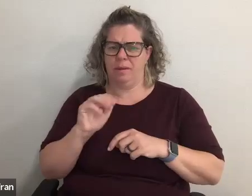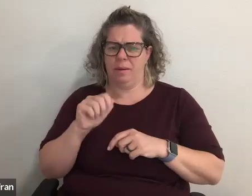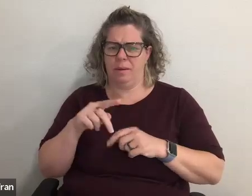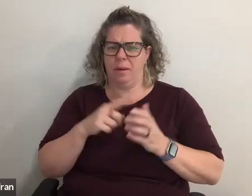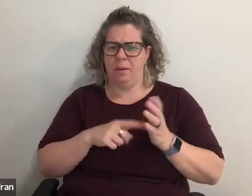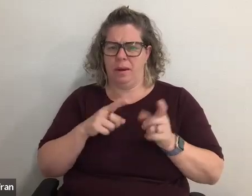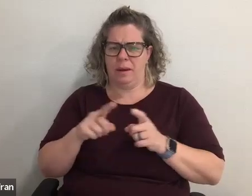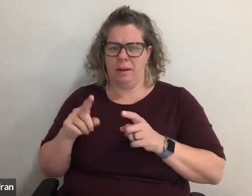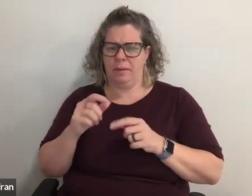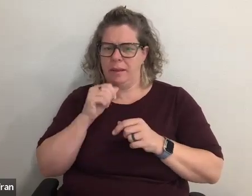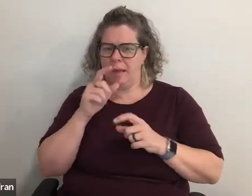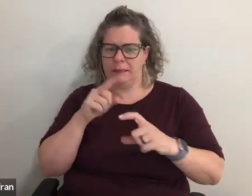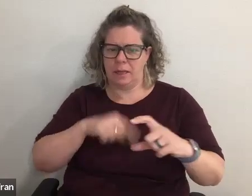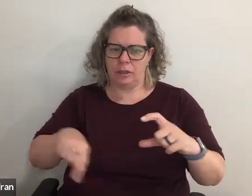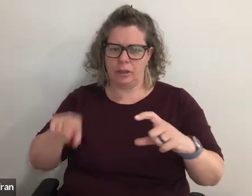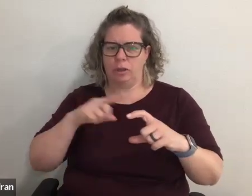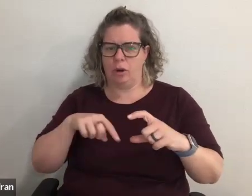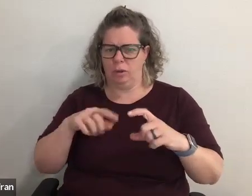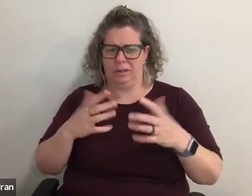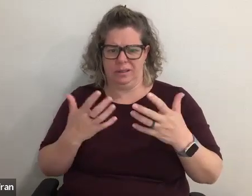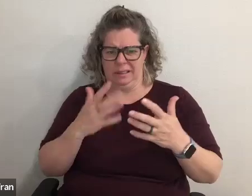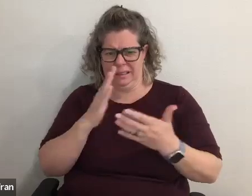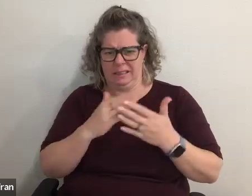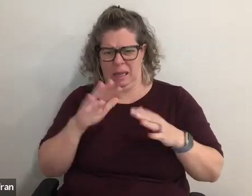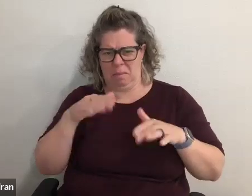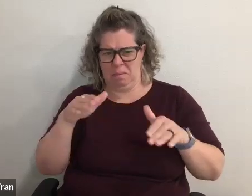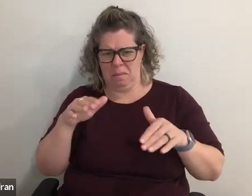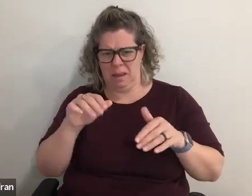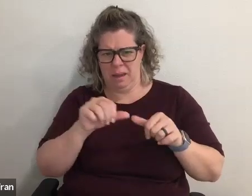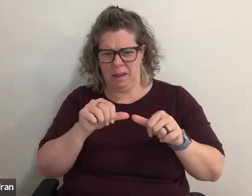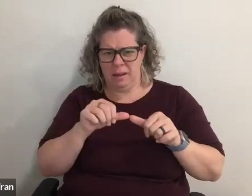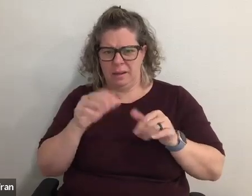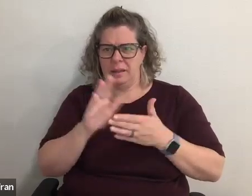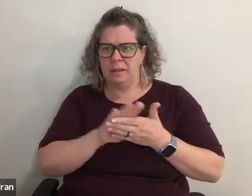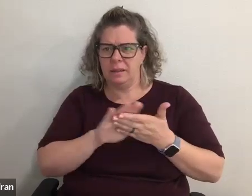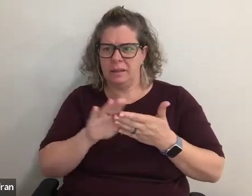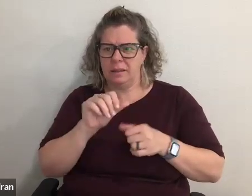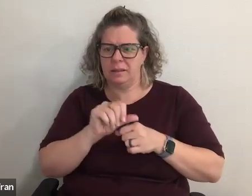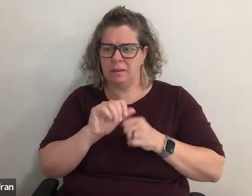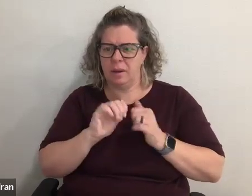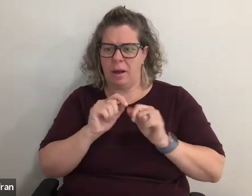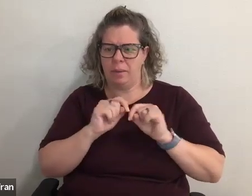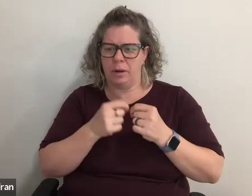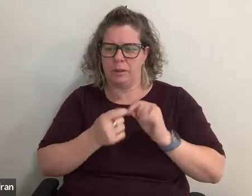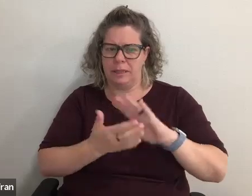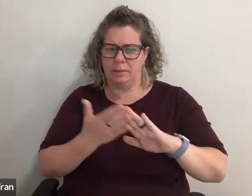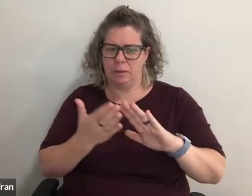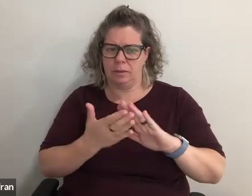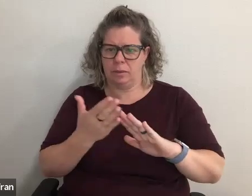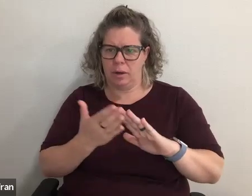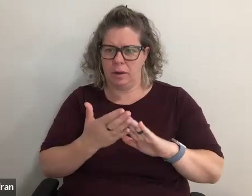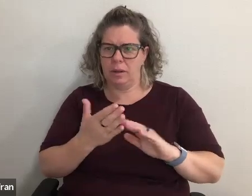what happens for everything that's not circled? And I think Sarah did a really nice job of explaining how our teams run.